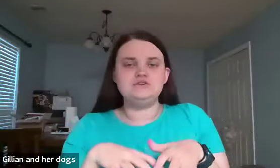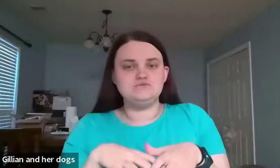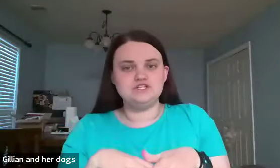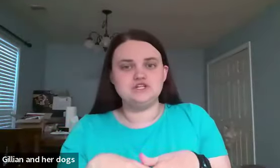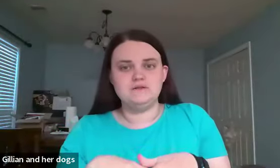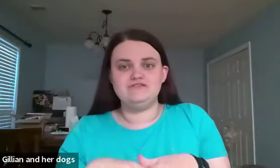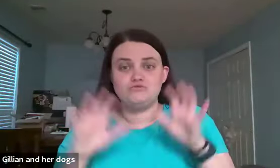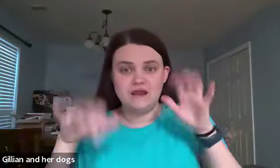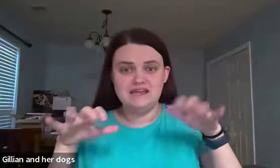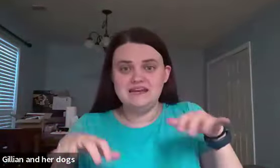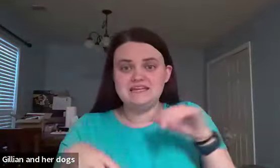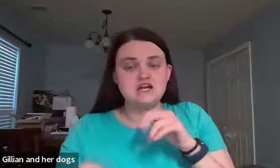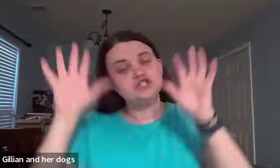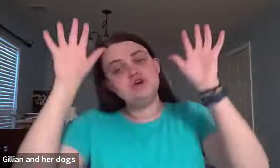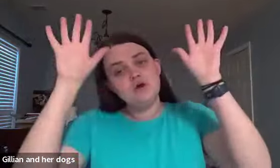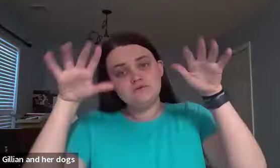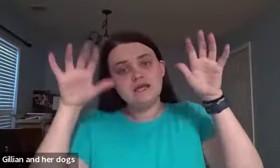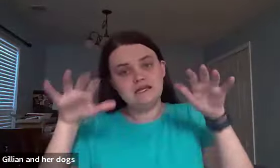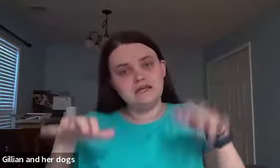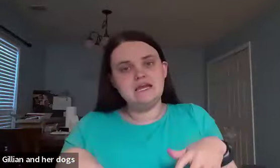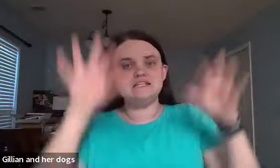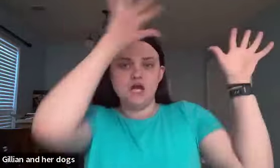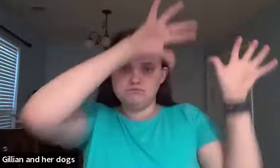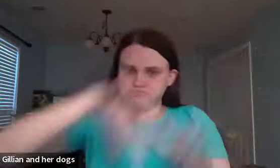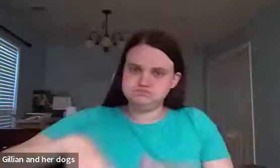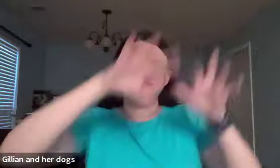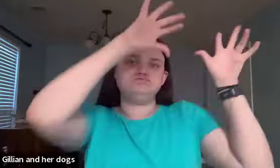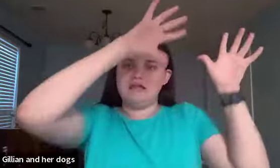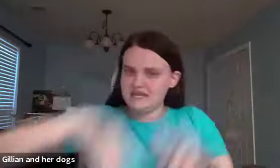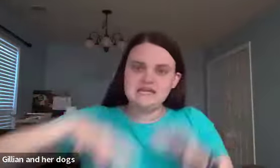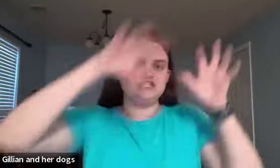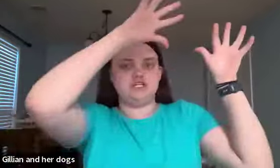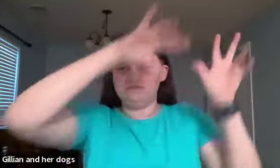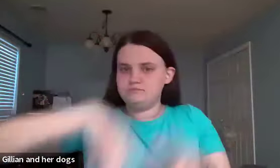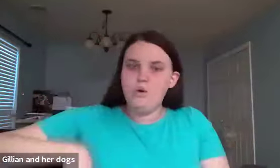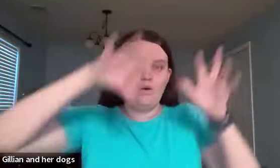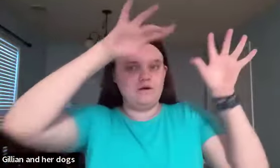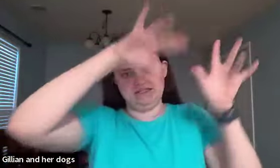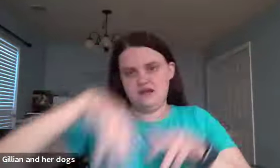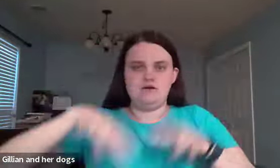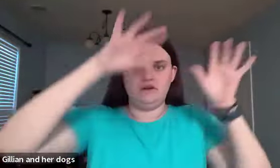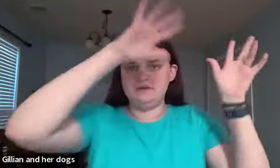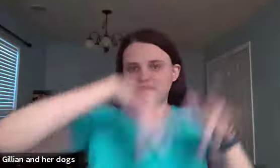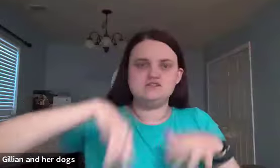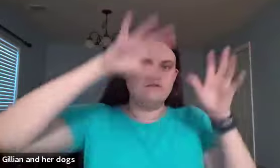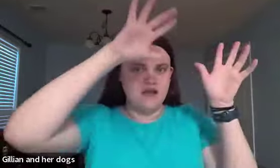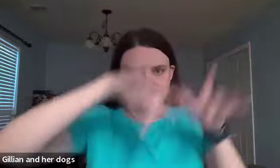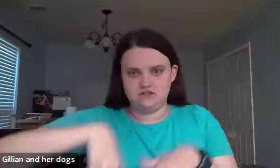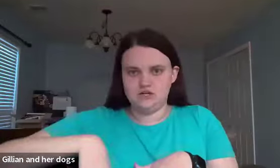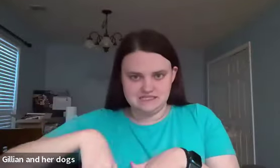you can really show like the rain. It's not just raining, it's like it is just pouring down, coming down so fast and